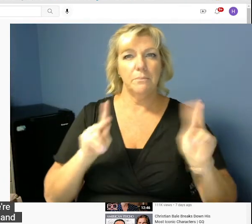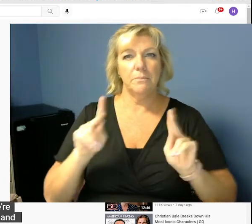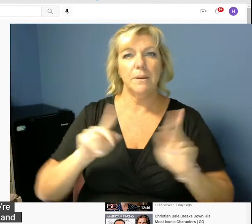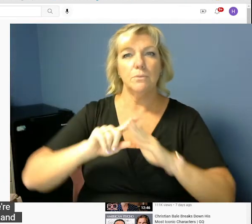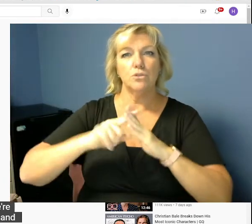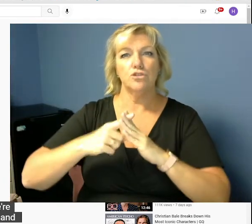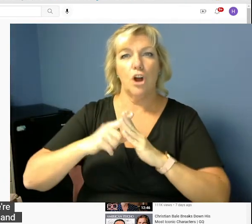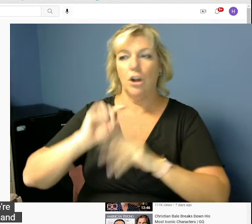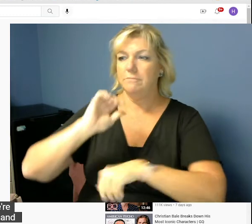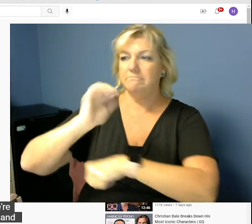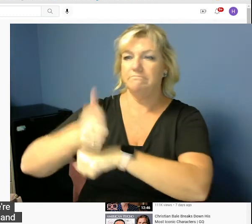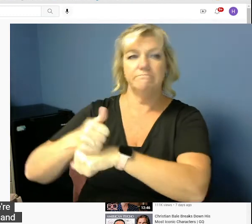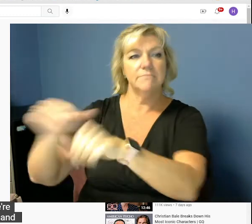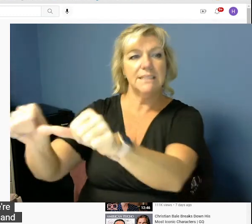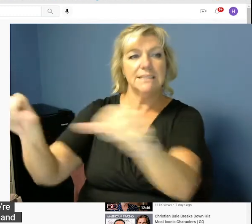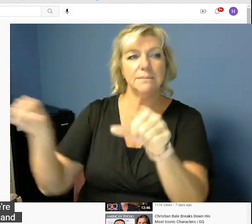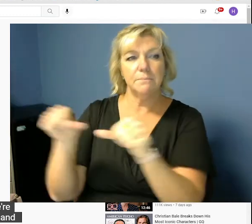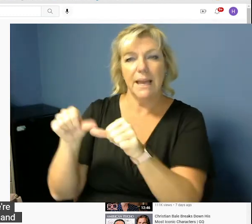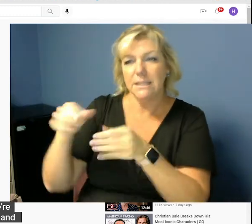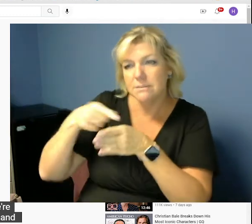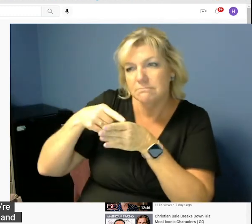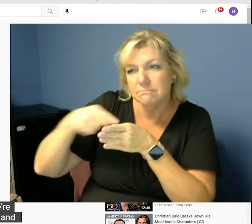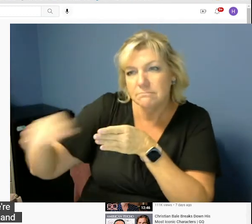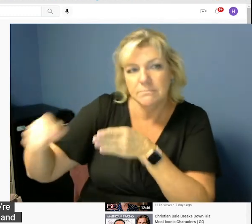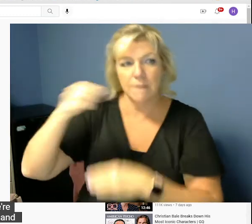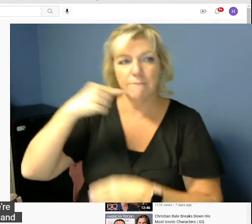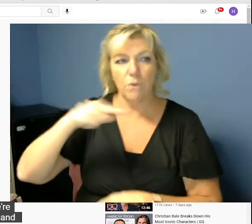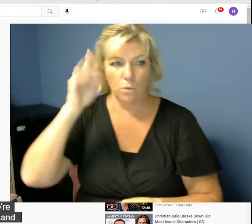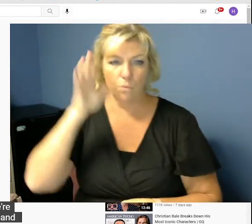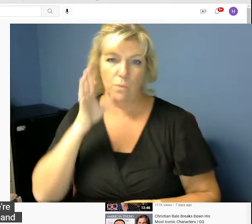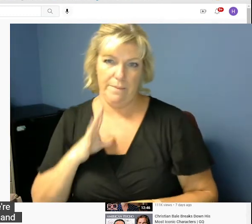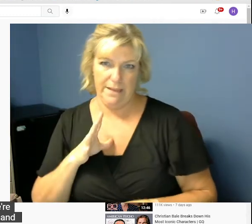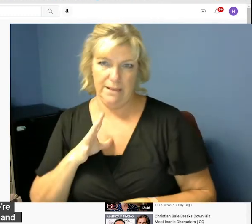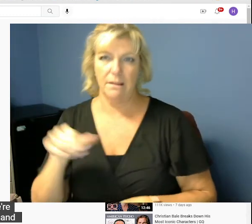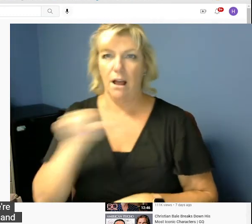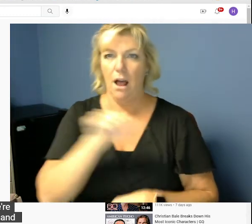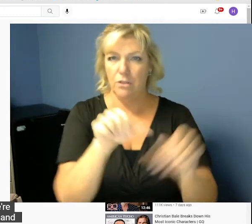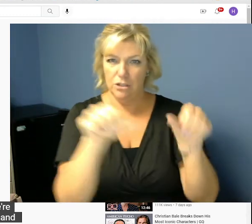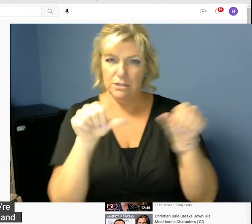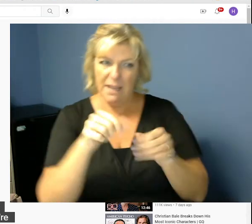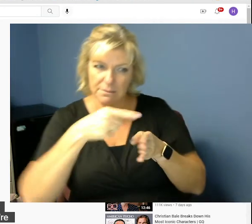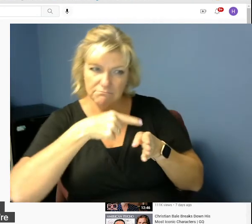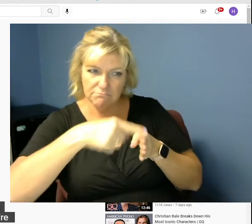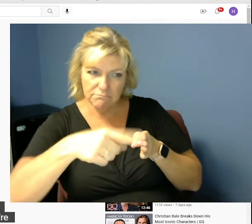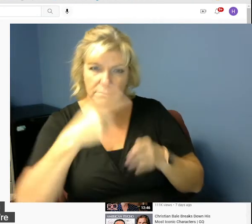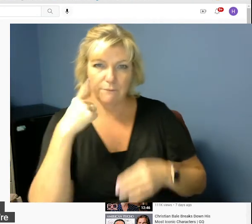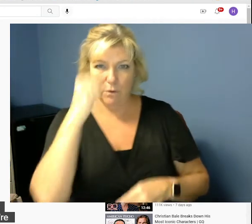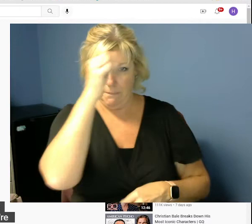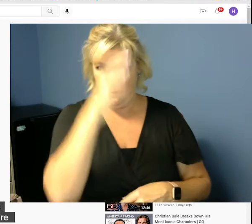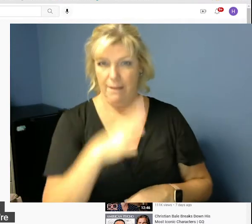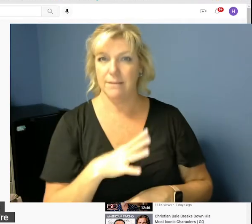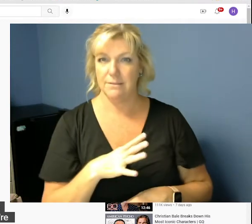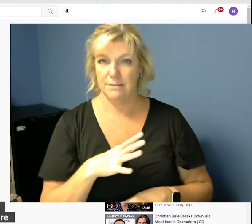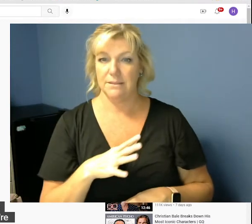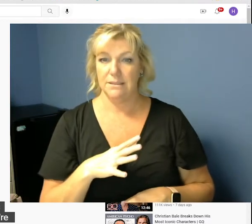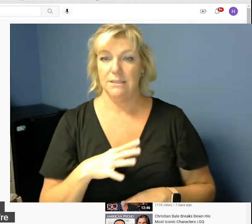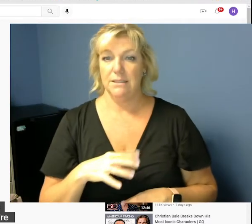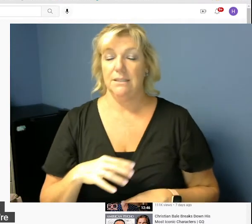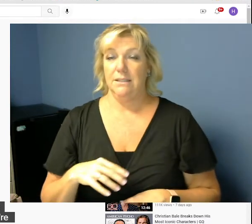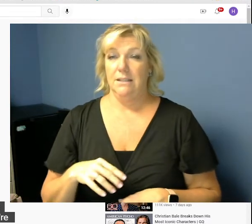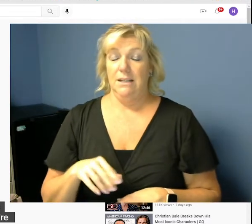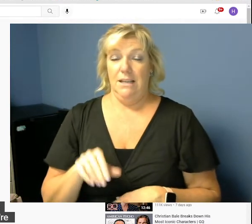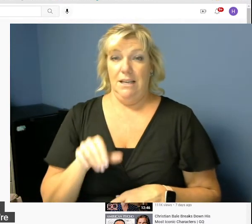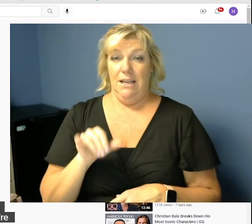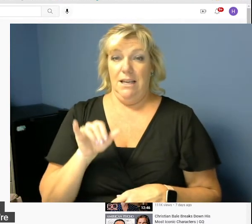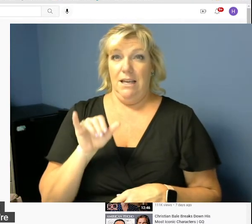increasingly separate spaces that we're creating for men and women. Ultimately, and we'll get to